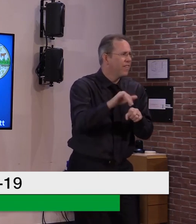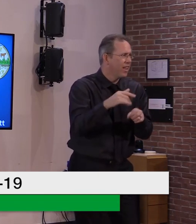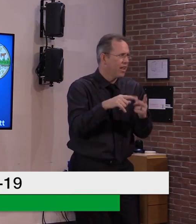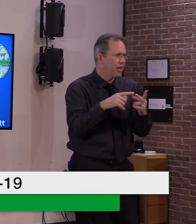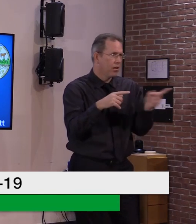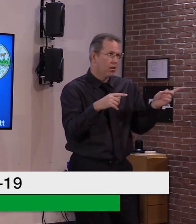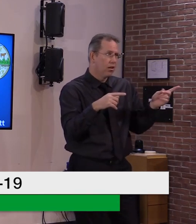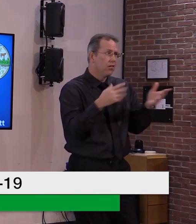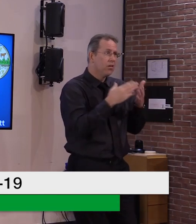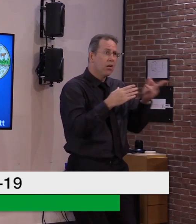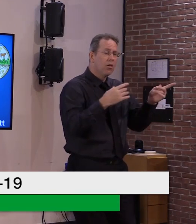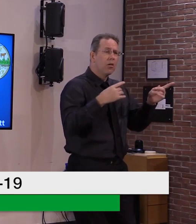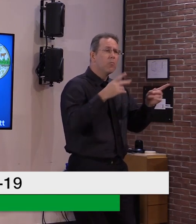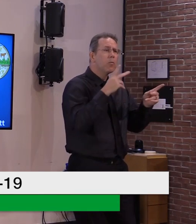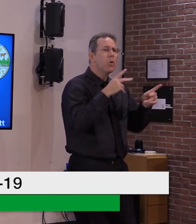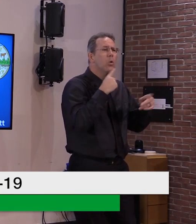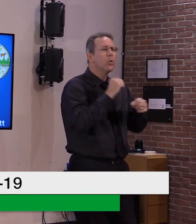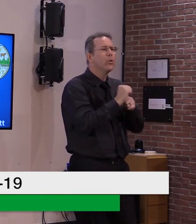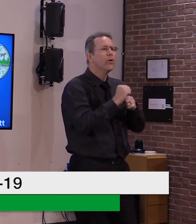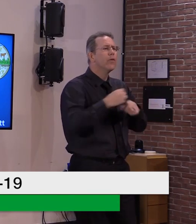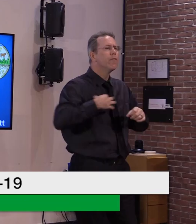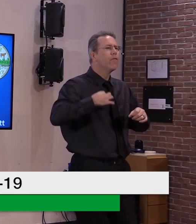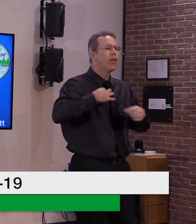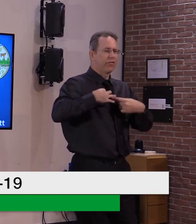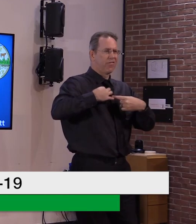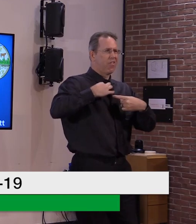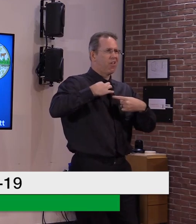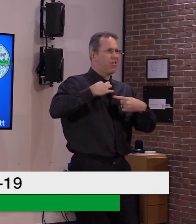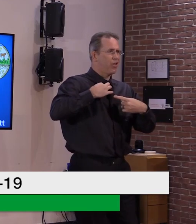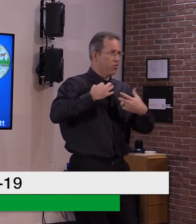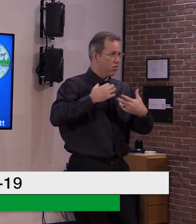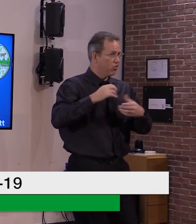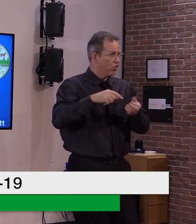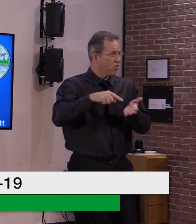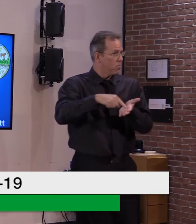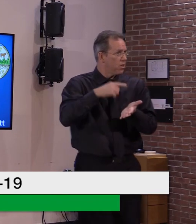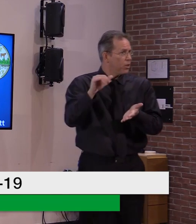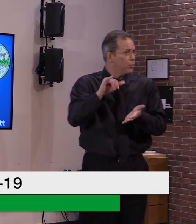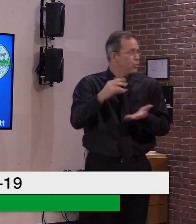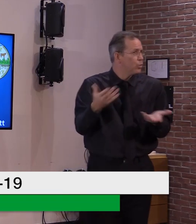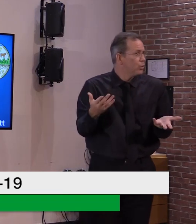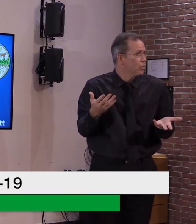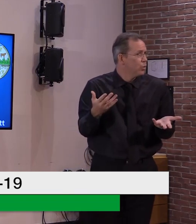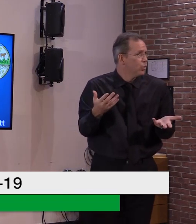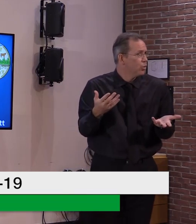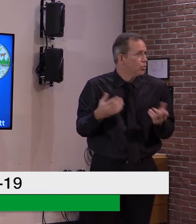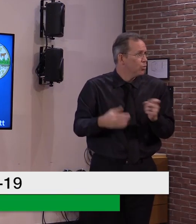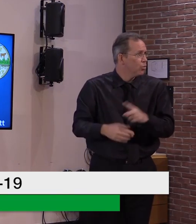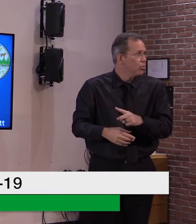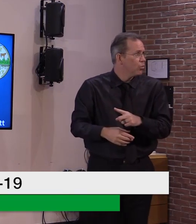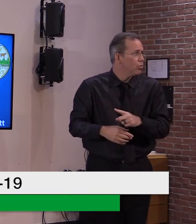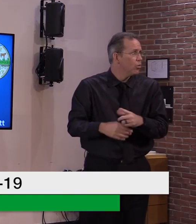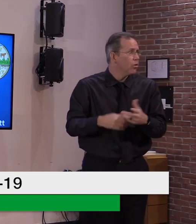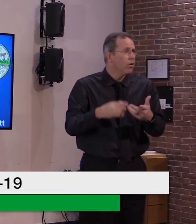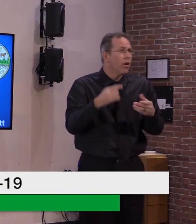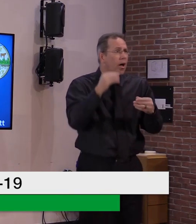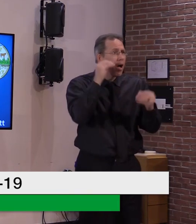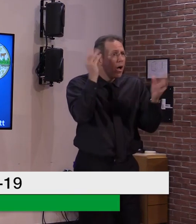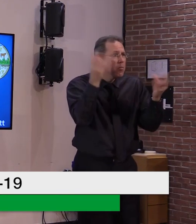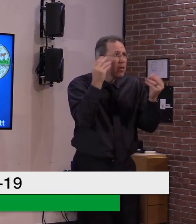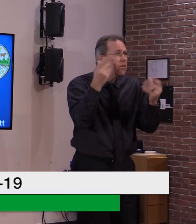one with maybe secretary smith are you on the line can you give a an update on the testing